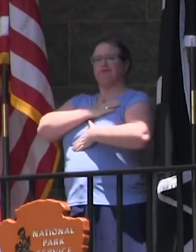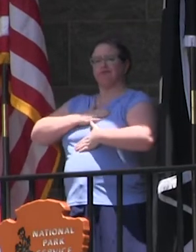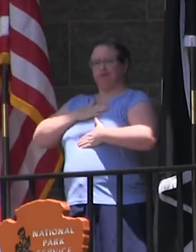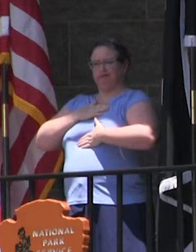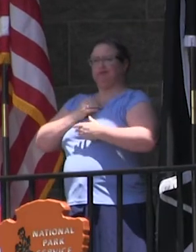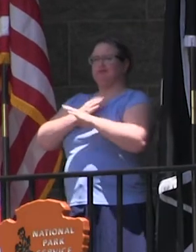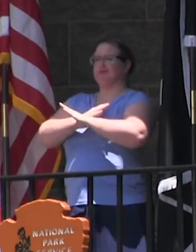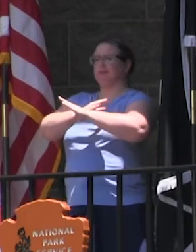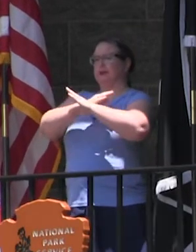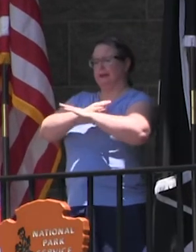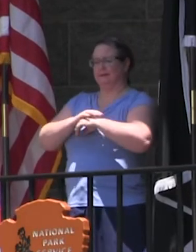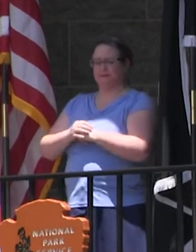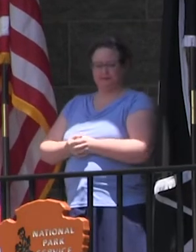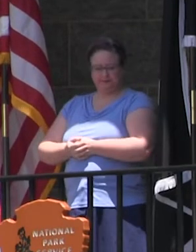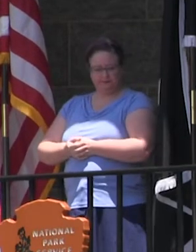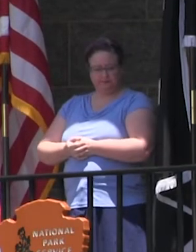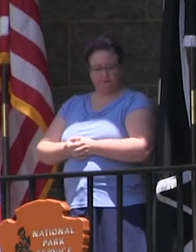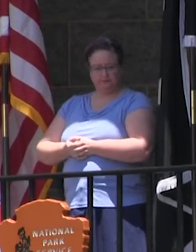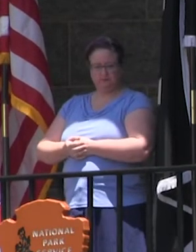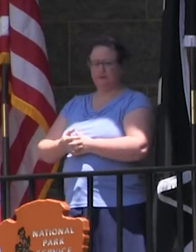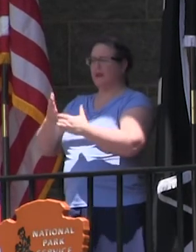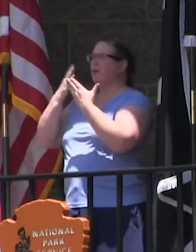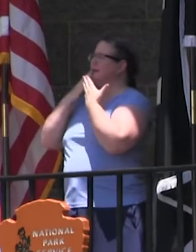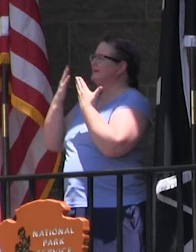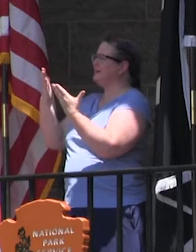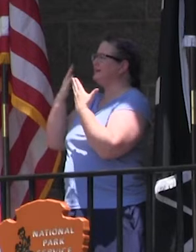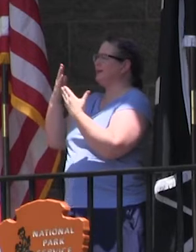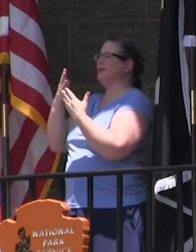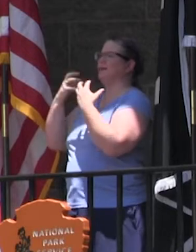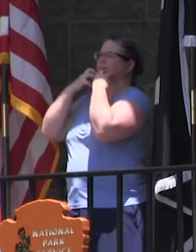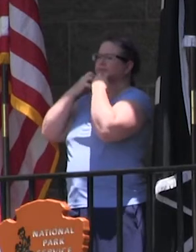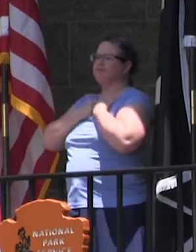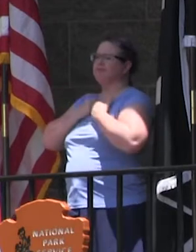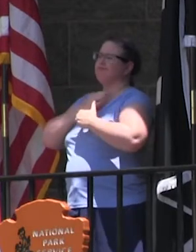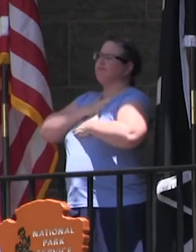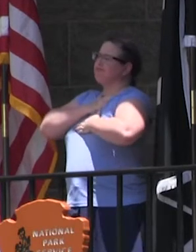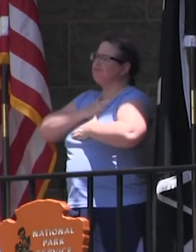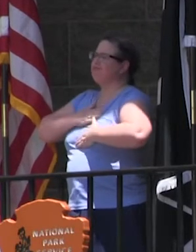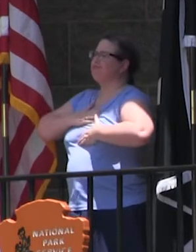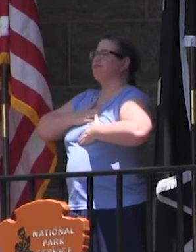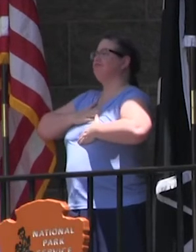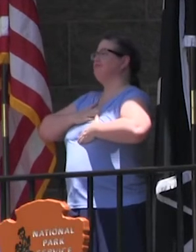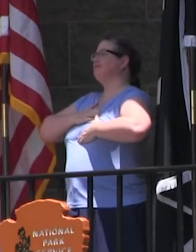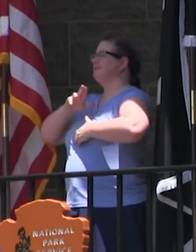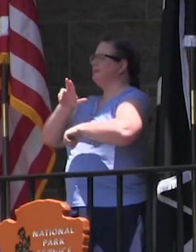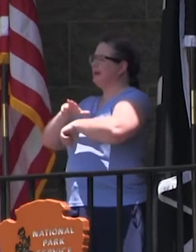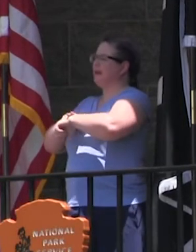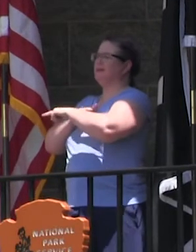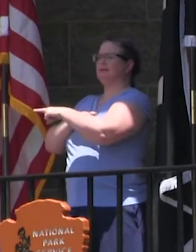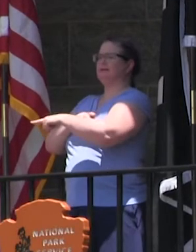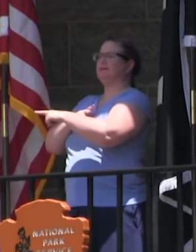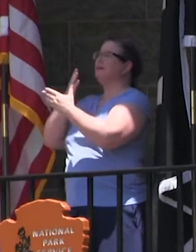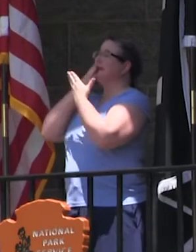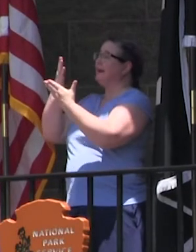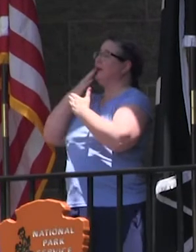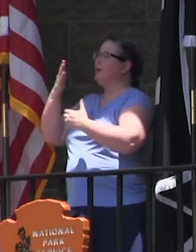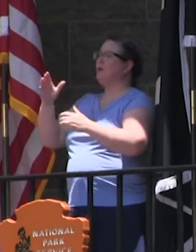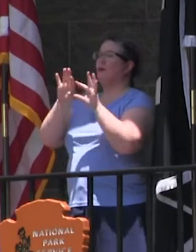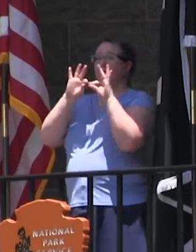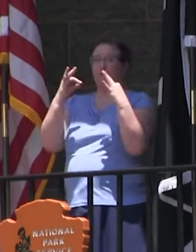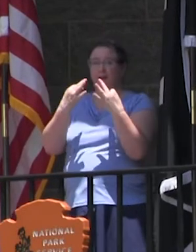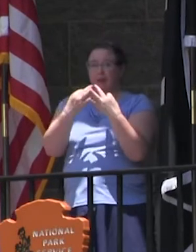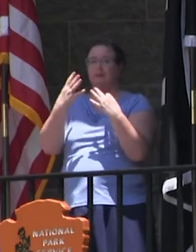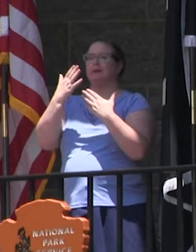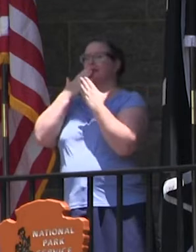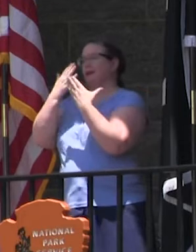In behalf of a grateful nation, we say thank you. Thank you to the service members. Thank you to